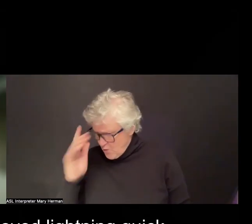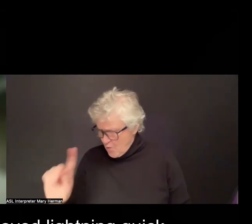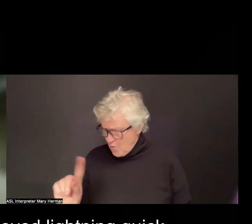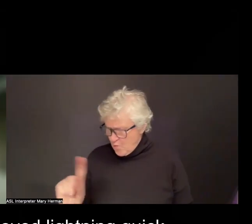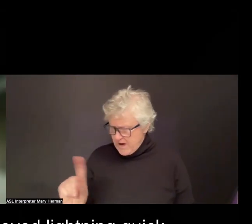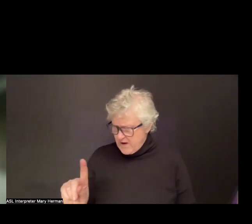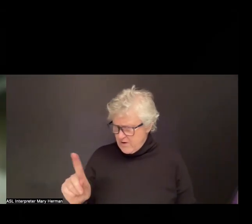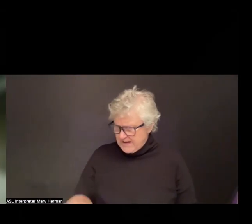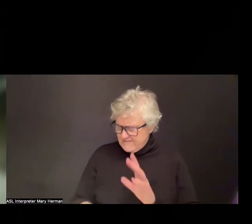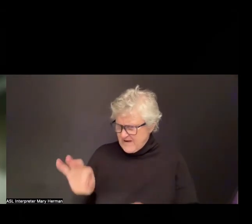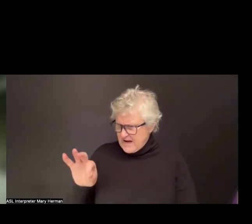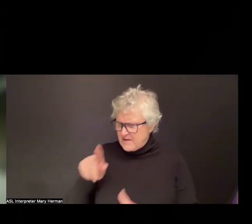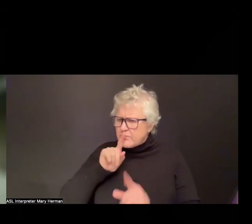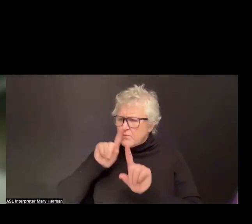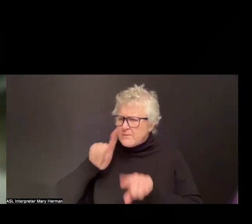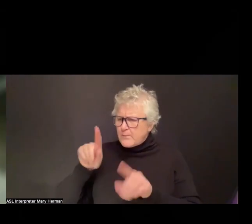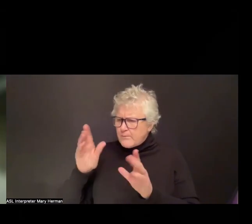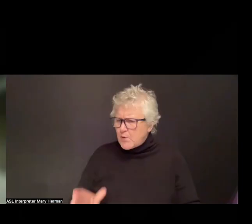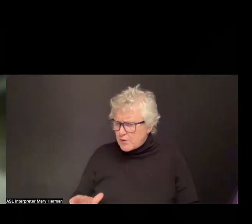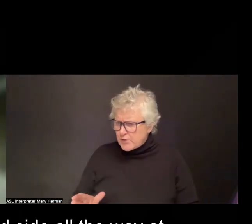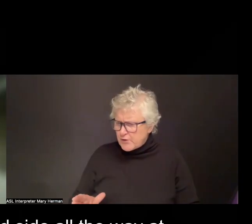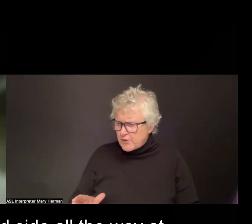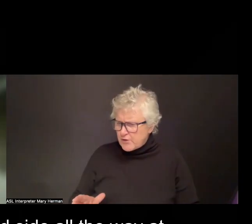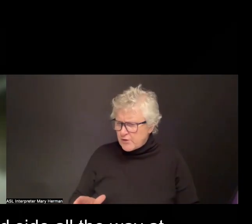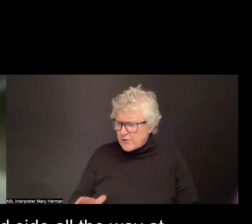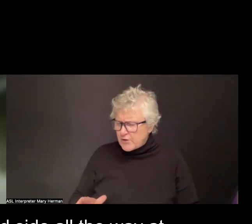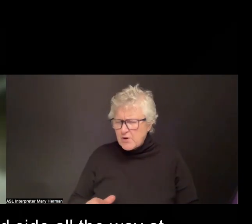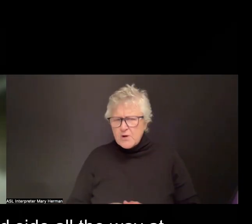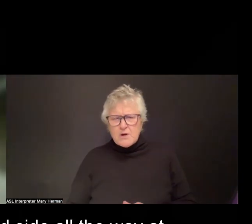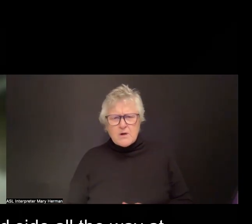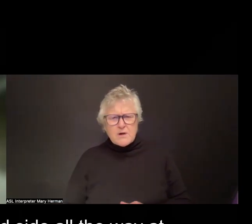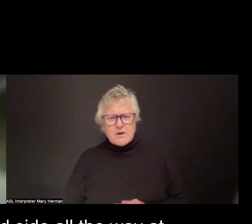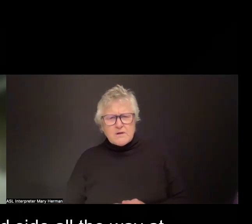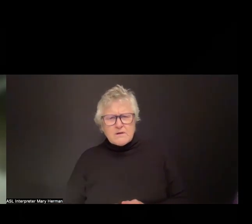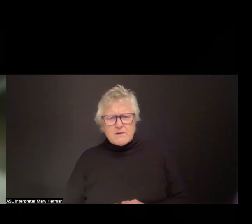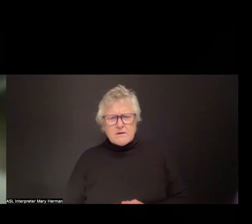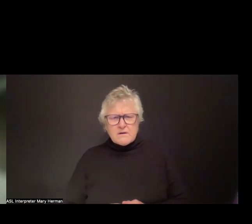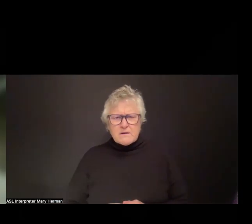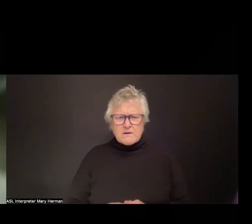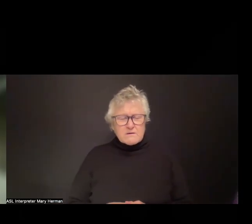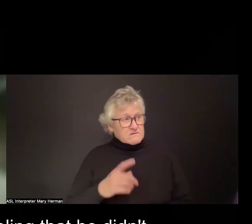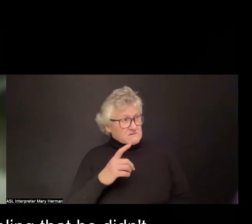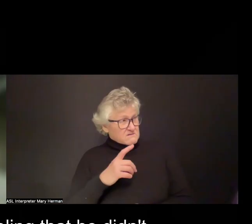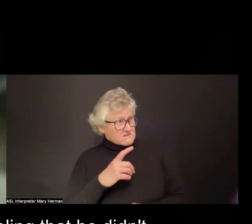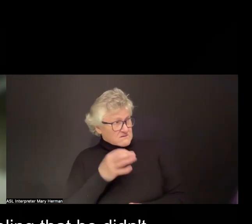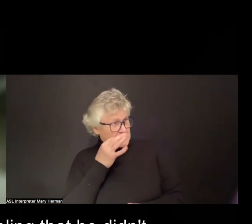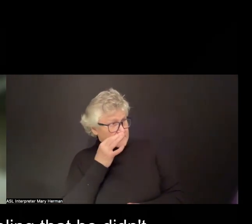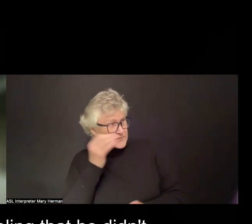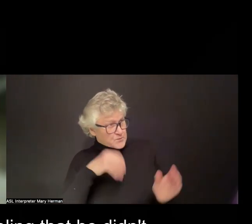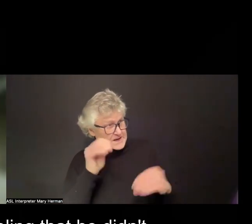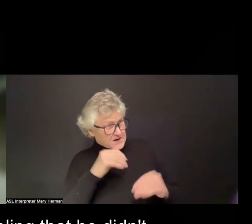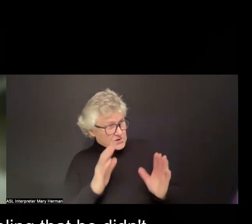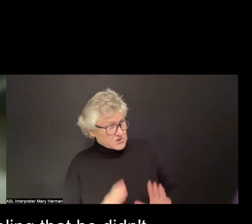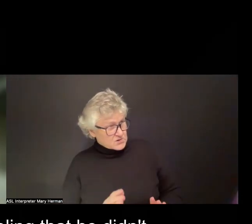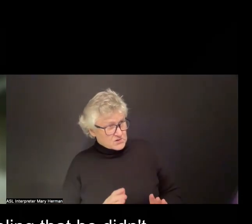eyes nearly unblinking. "Fruit packet for the Azores," he said. "Long Wharf, starboard side, all the way at the end." I lingered, marveling